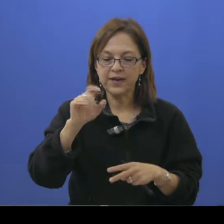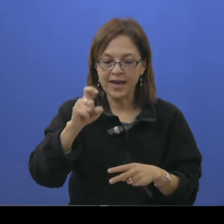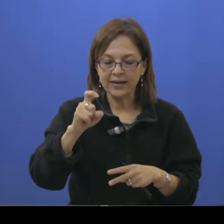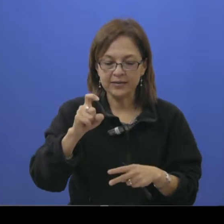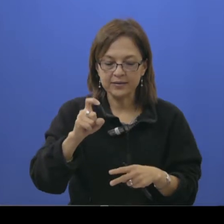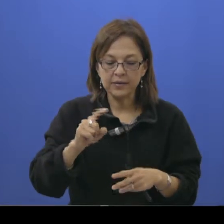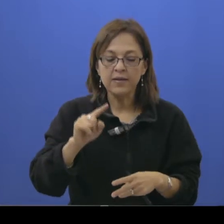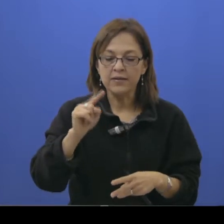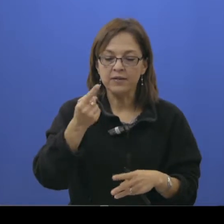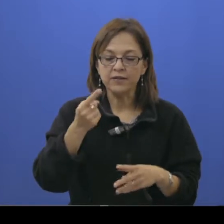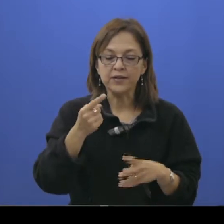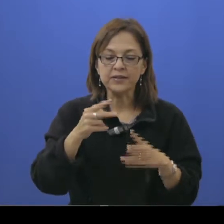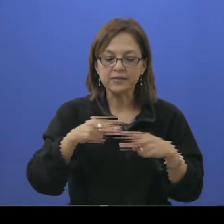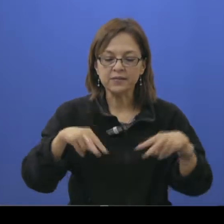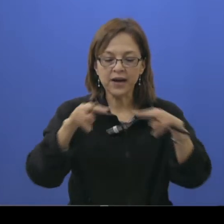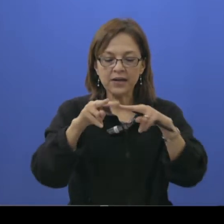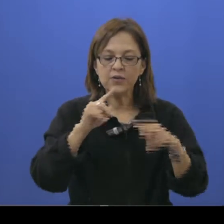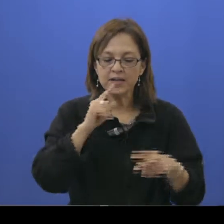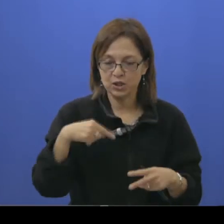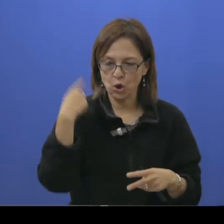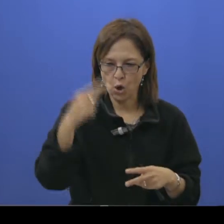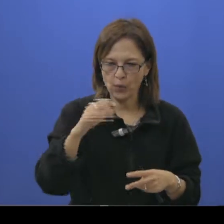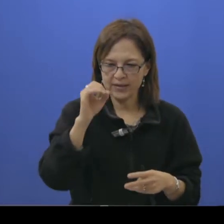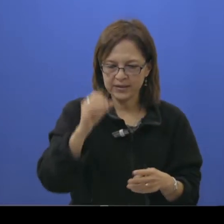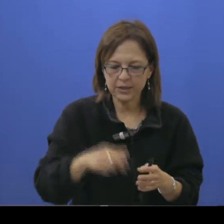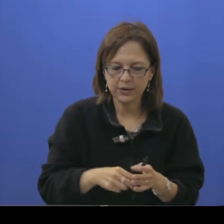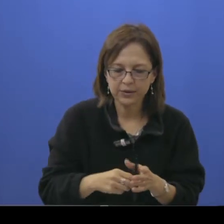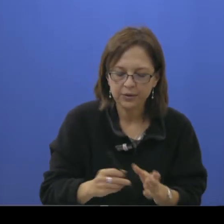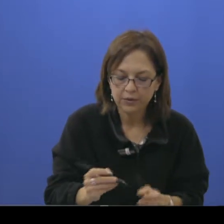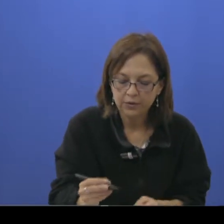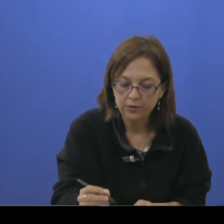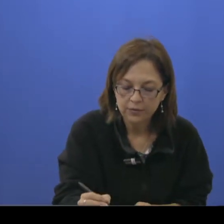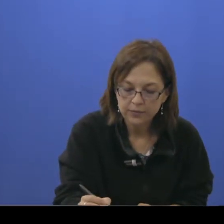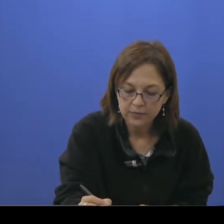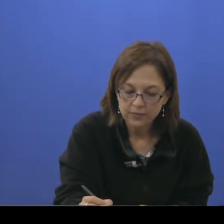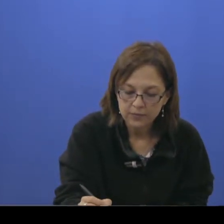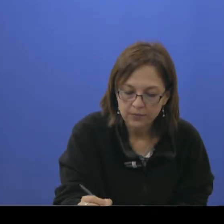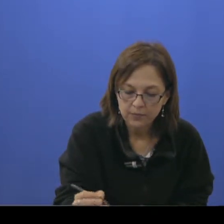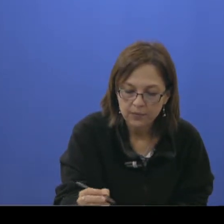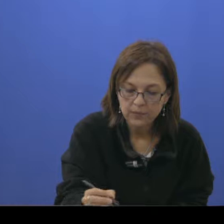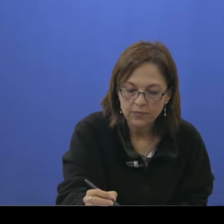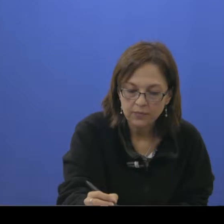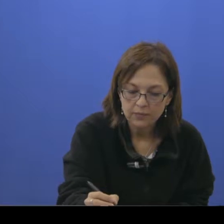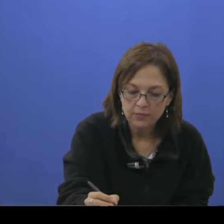of x. The first value is always 0.